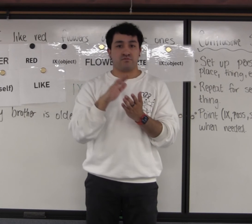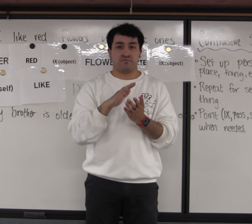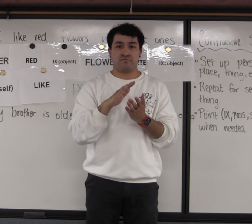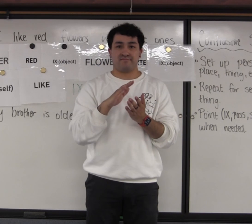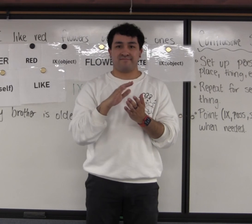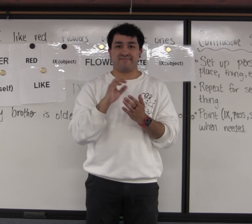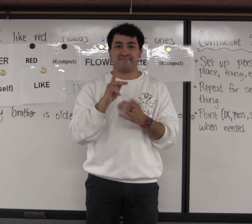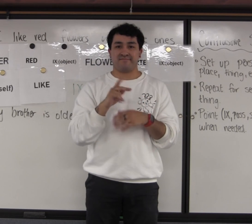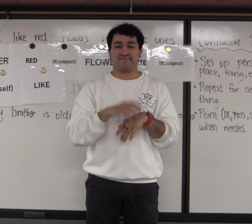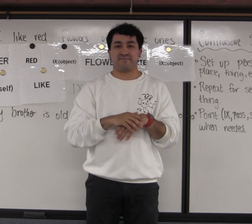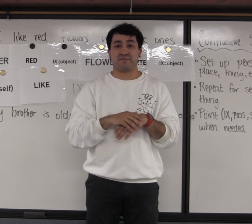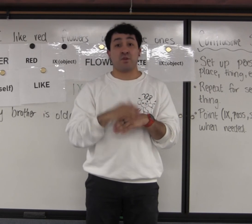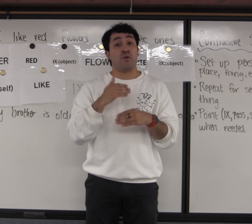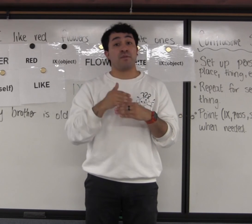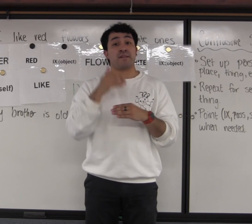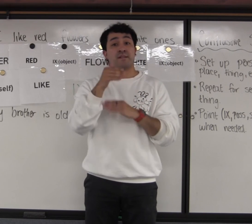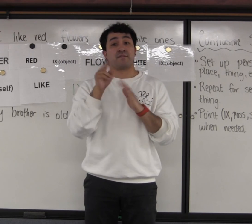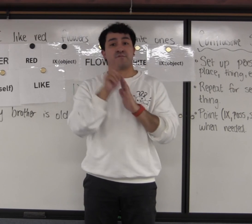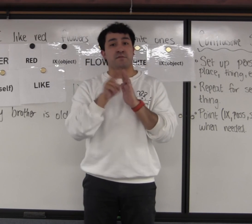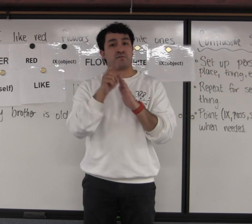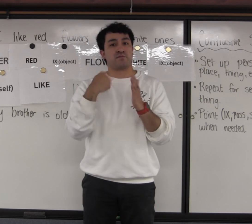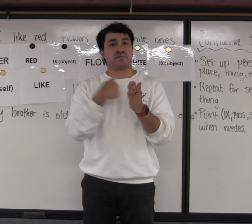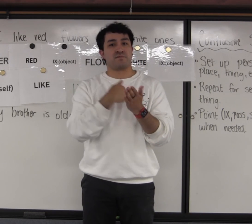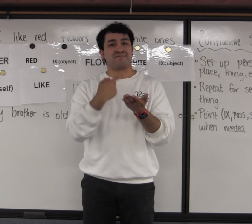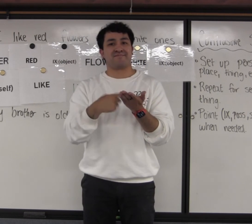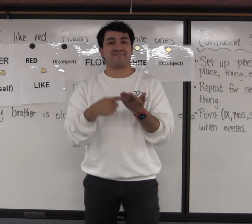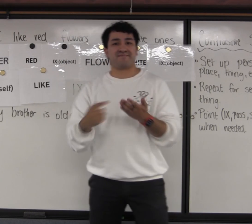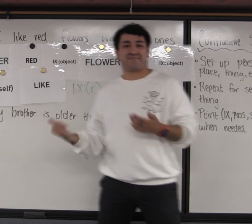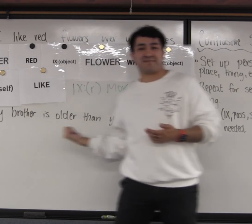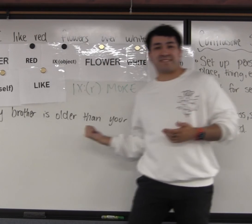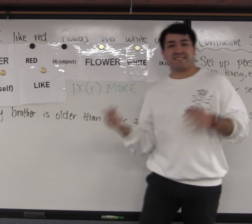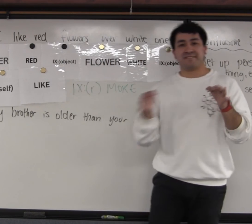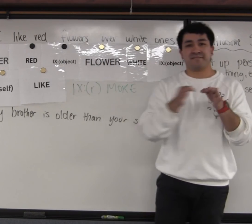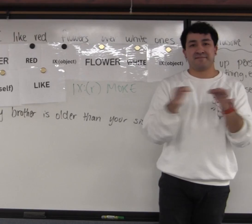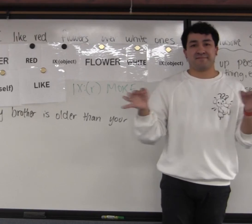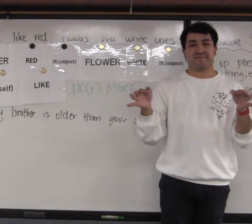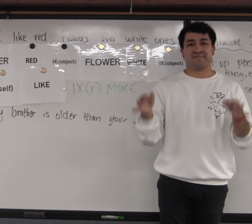Don't go overboard and all of that. So in the next video, we'll just go ahead and discuss the next one.